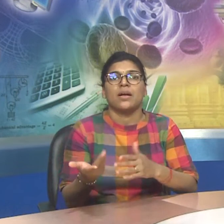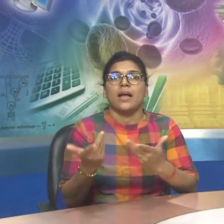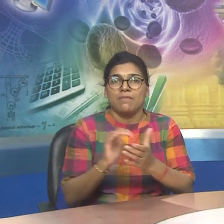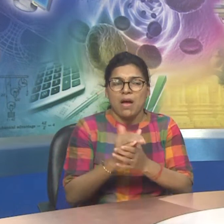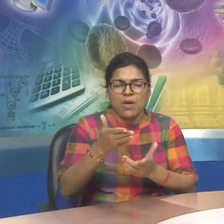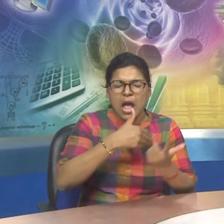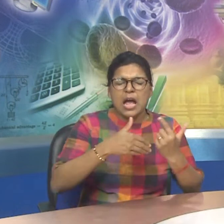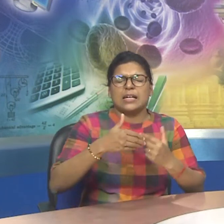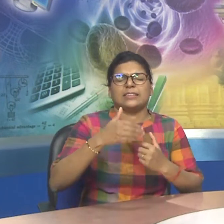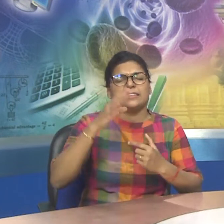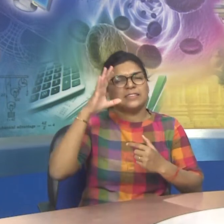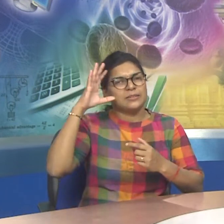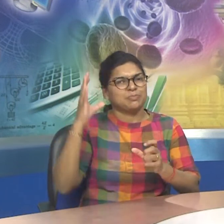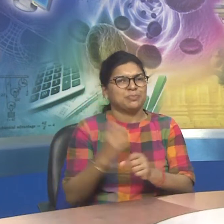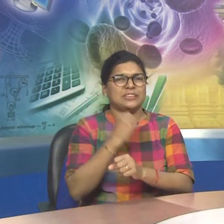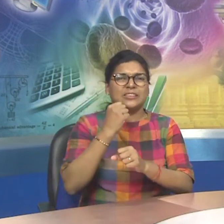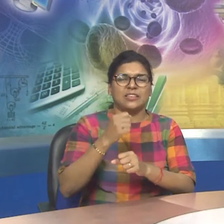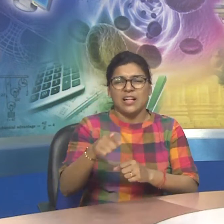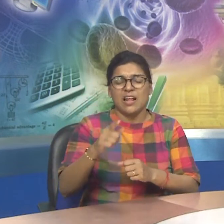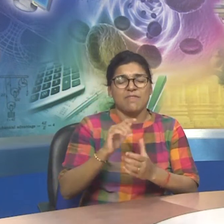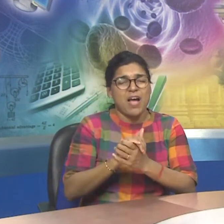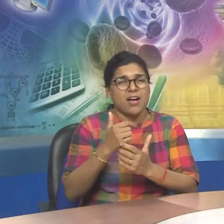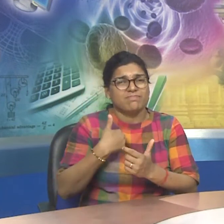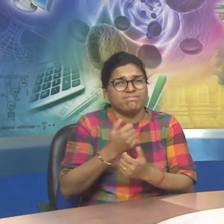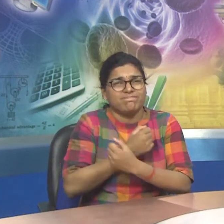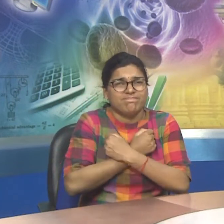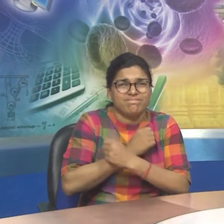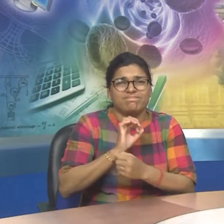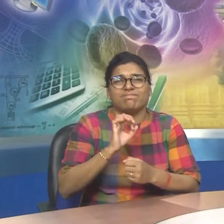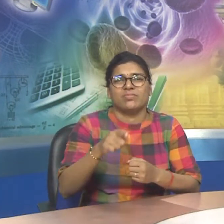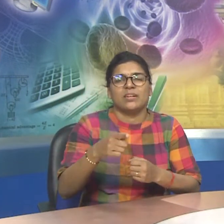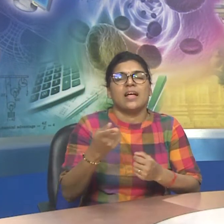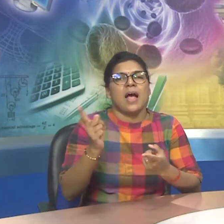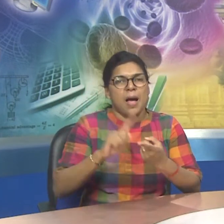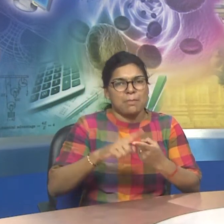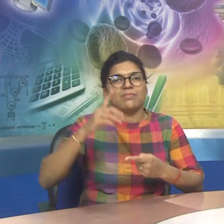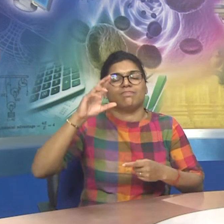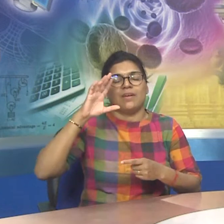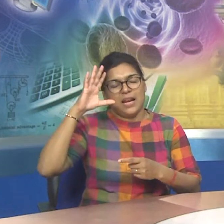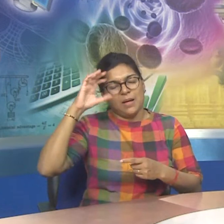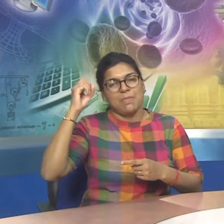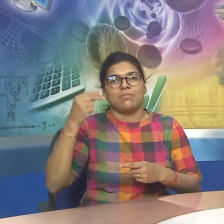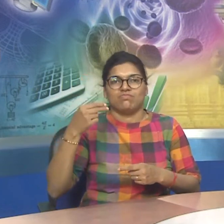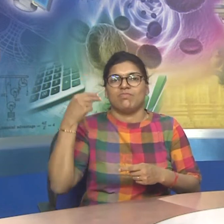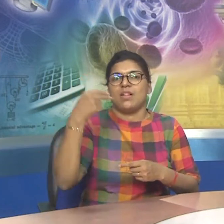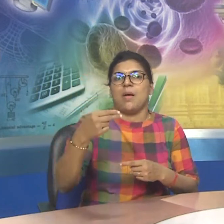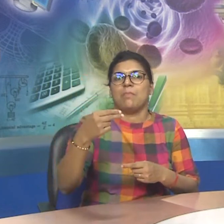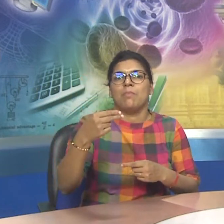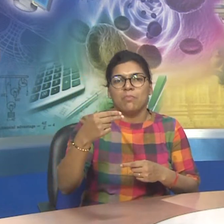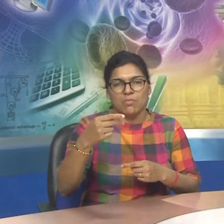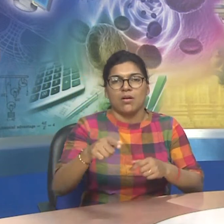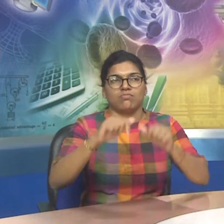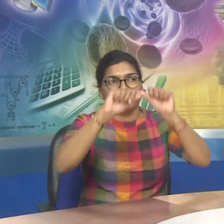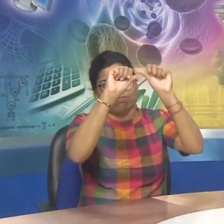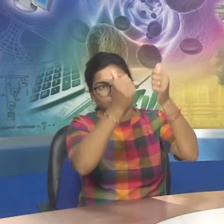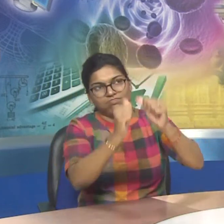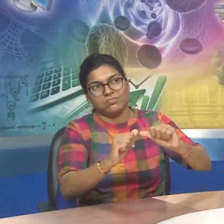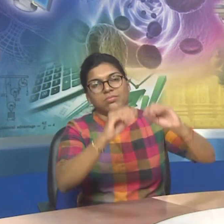Her friends raised money to build a memorial for all the children who had died due to the atomic